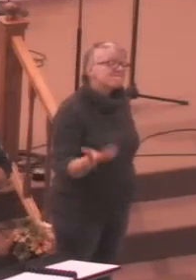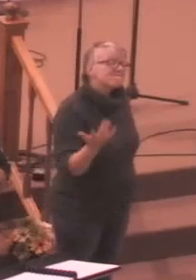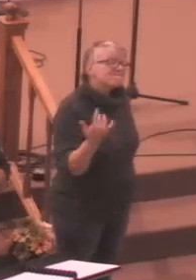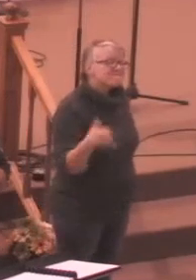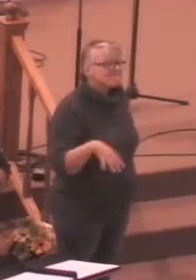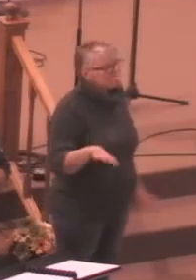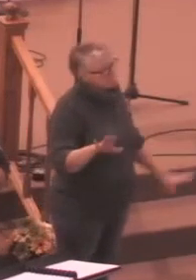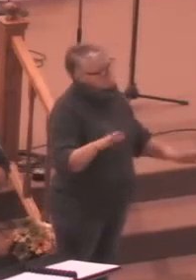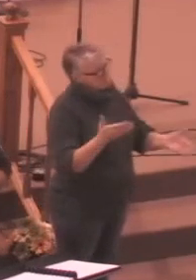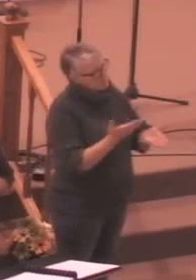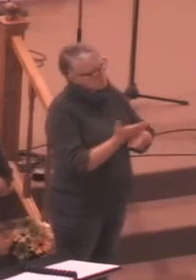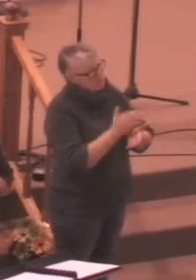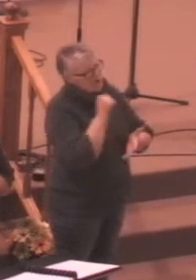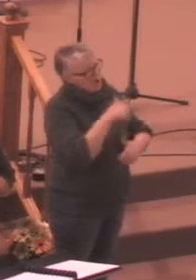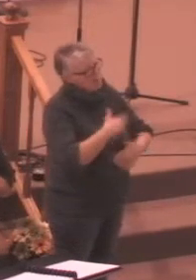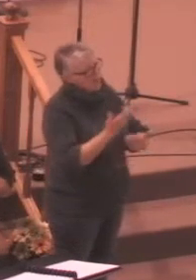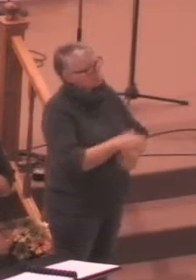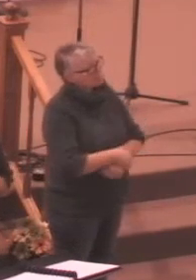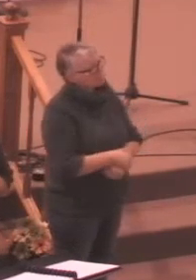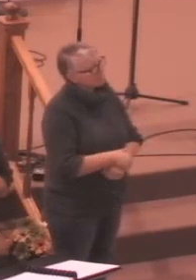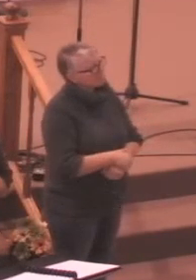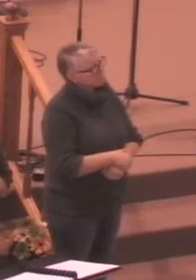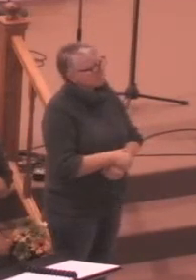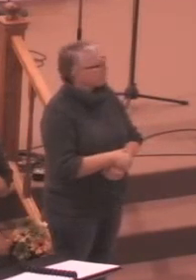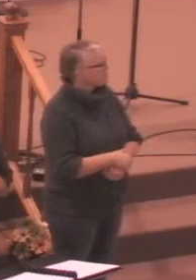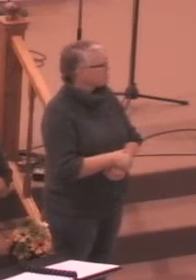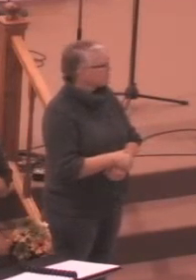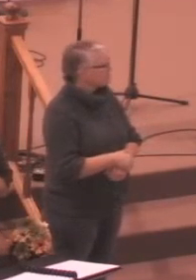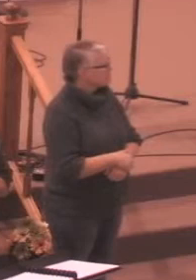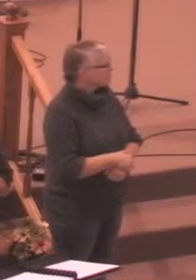"It's all right, I'm not mad at you."